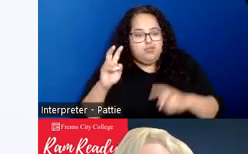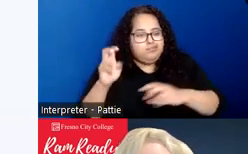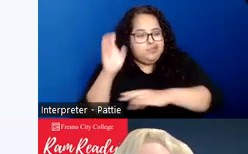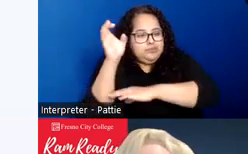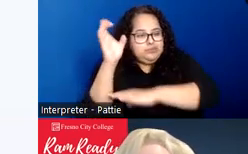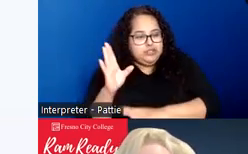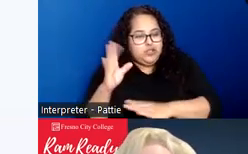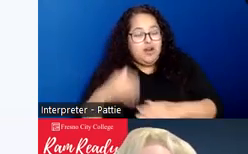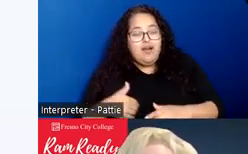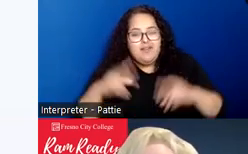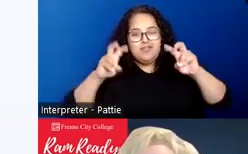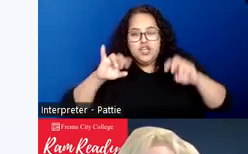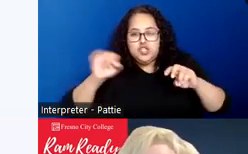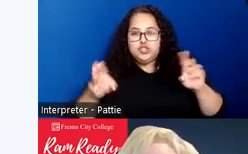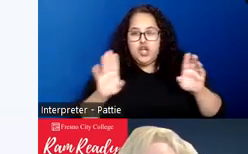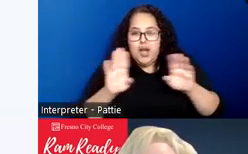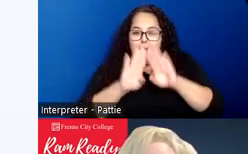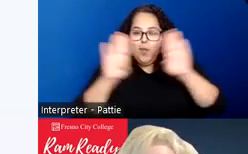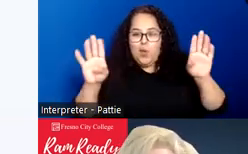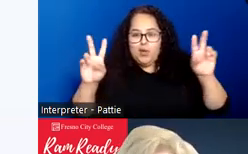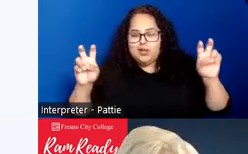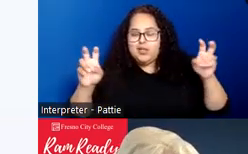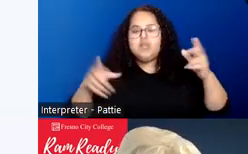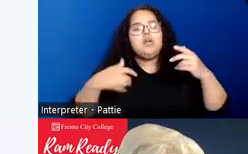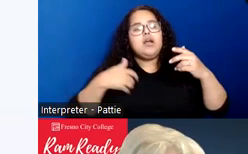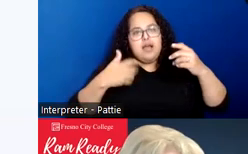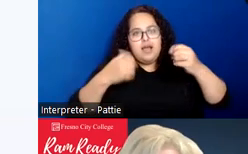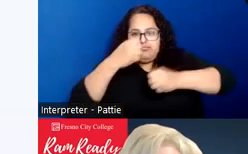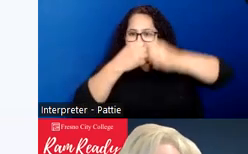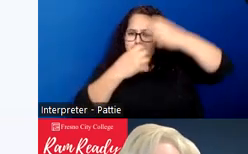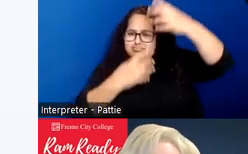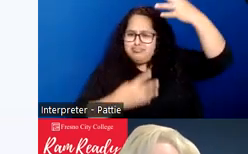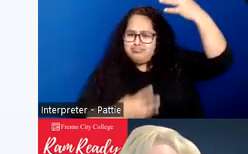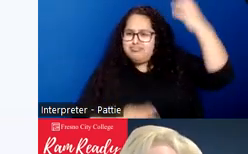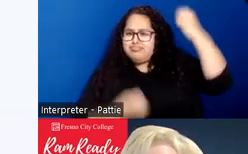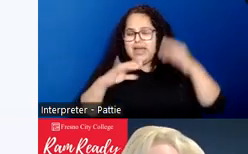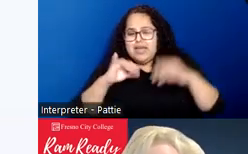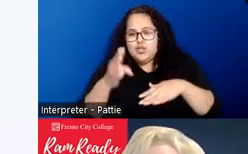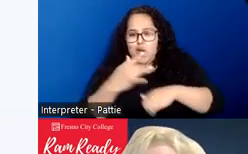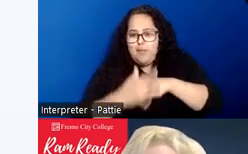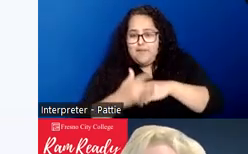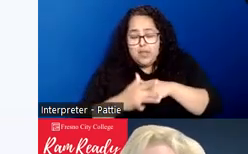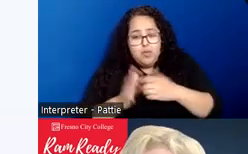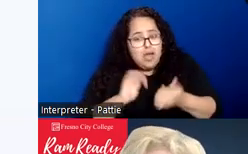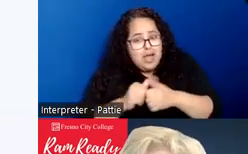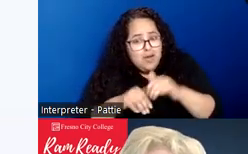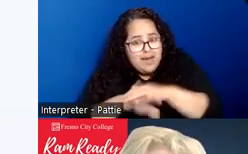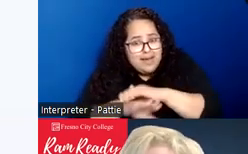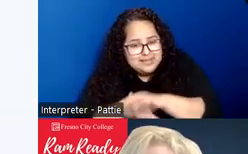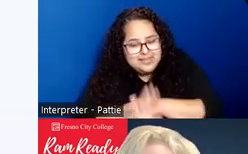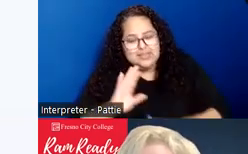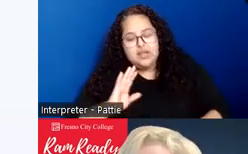and we have hundreds of jobs on our jobs board. And to get there, you need to go to our